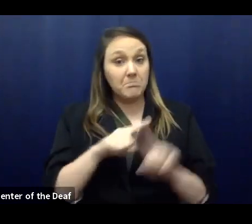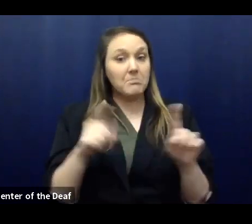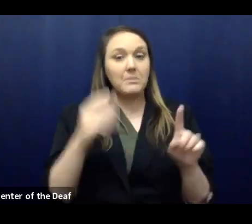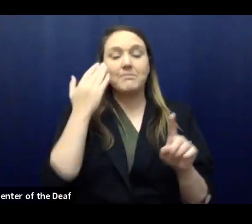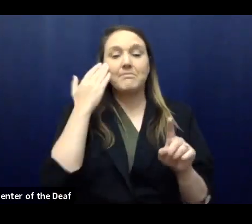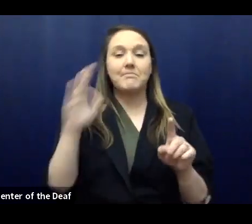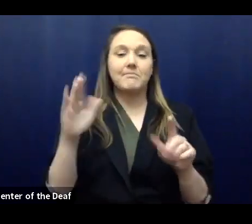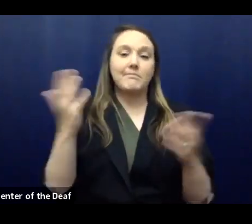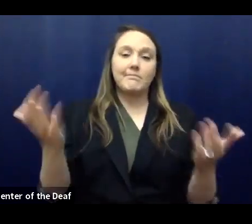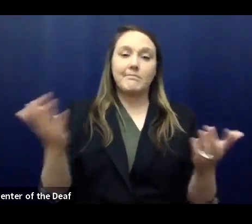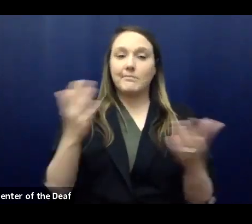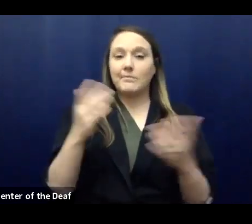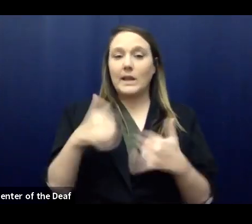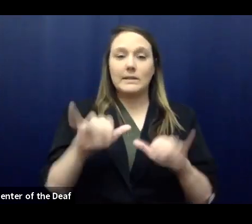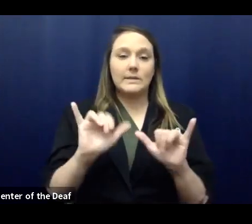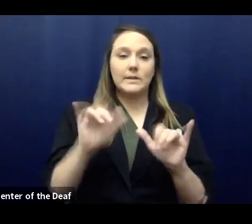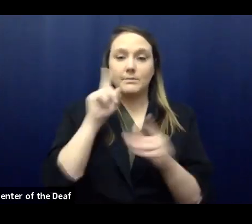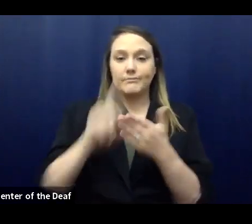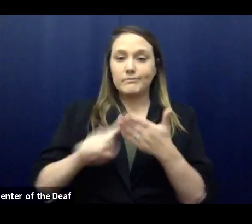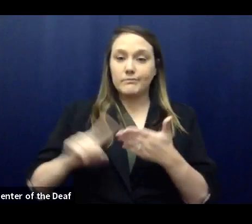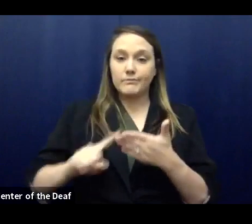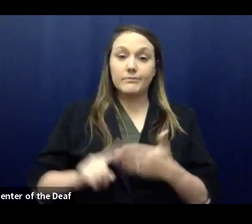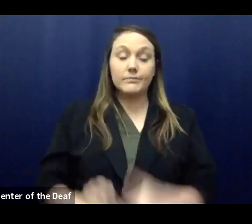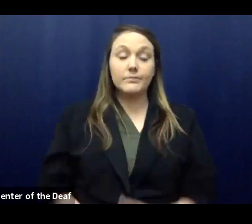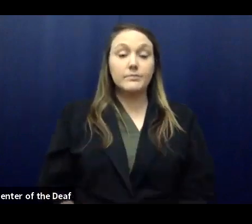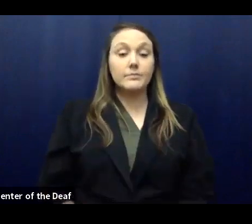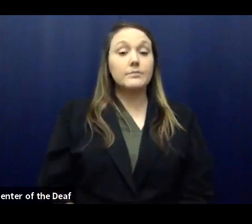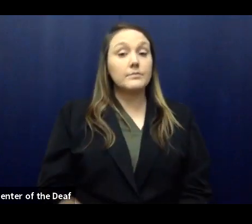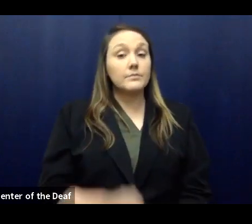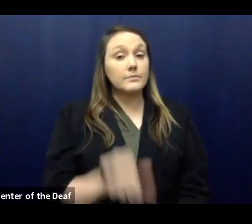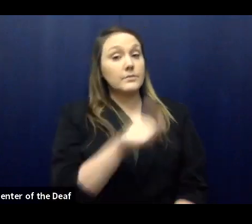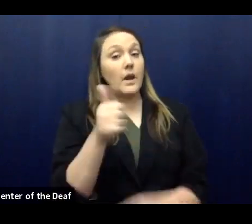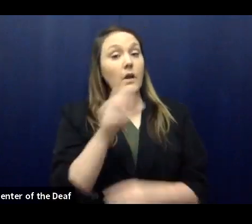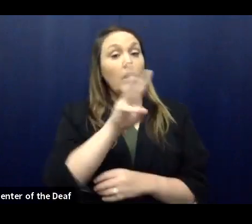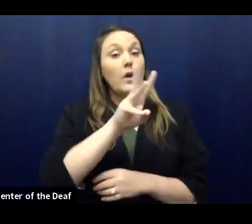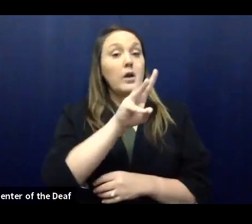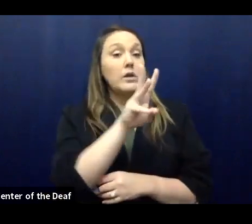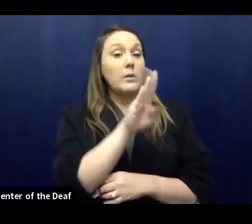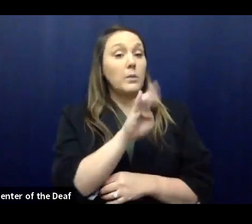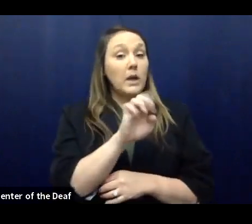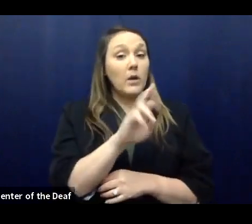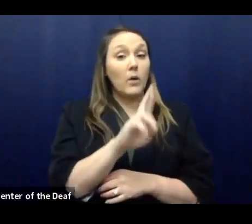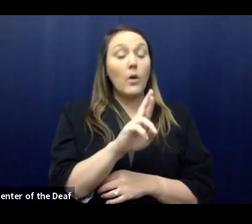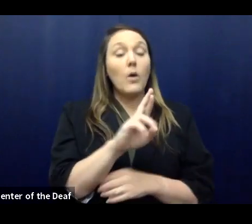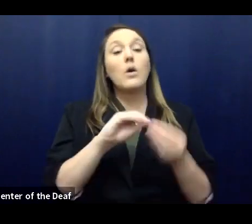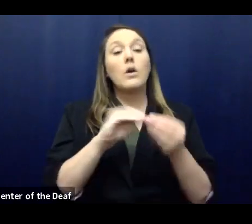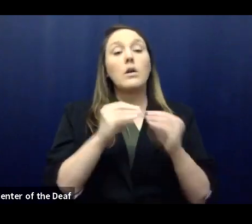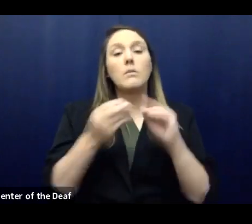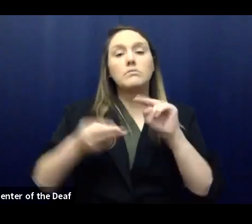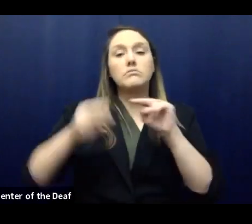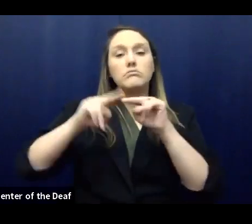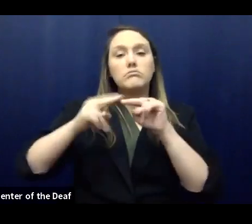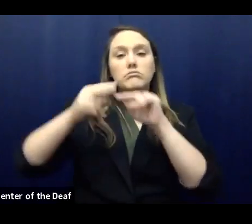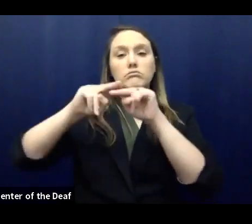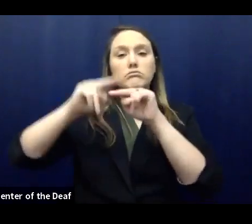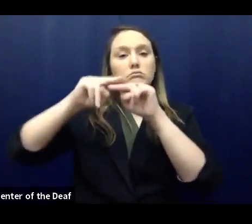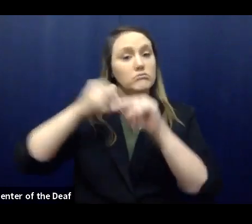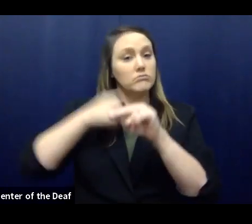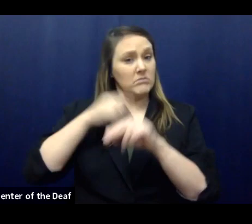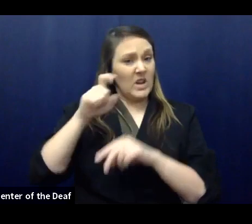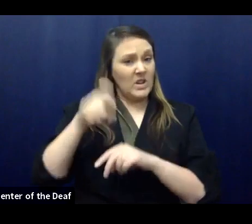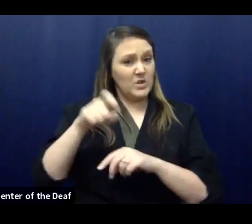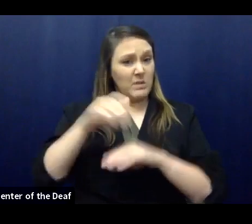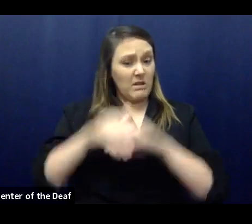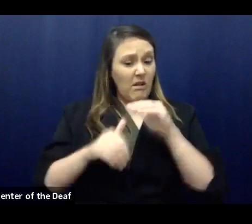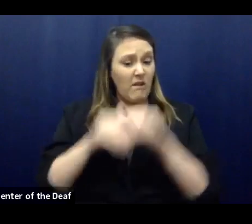I think the data is still up. Okay, and another one from WBIR. With numbers going up, should I feel comfortable going to the